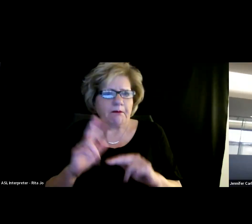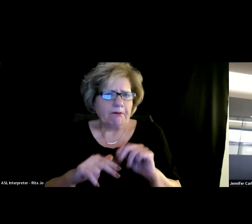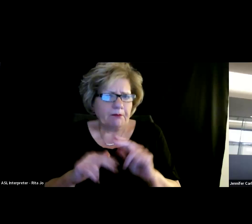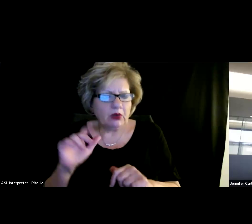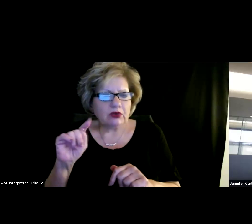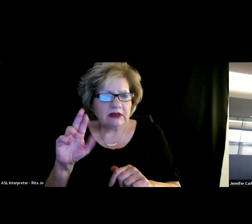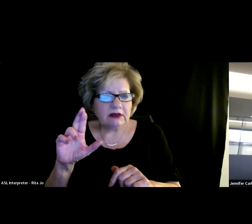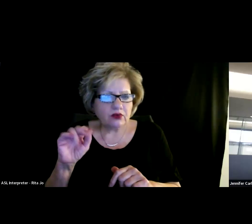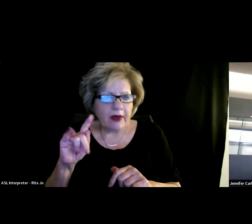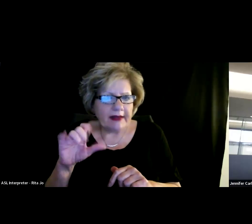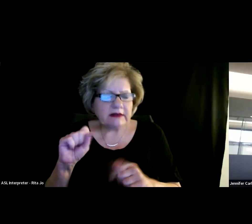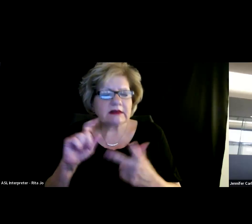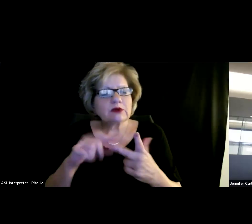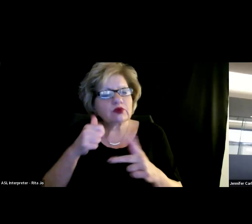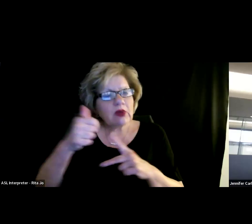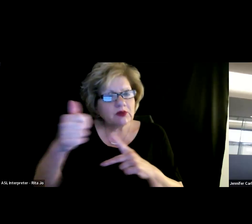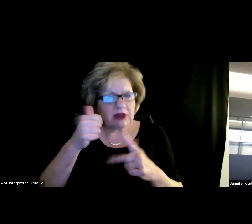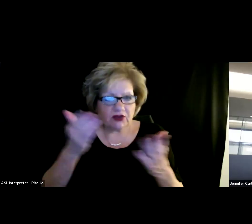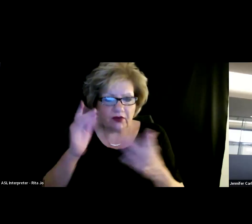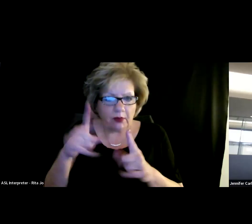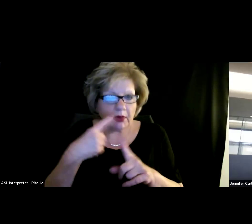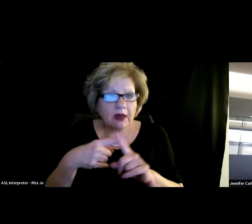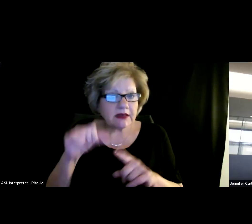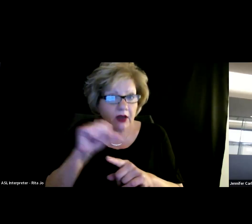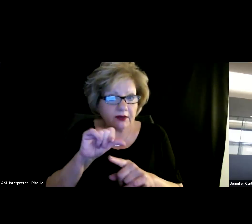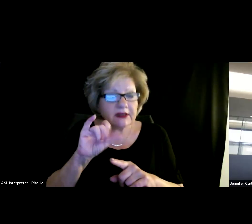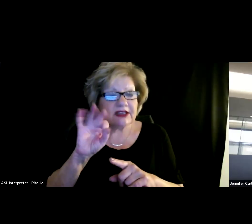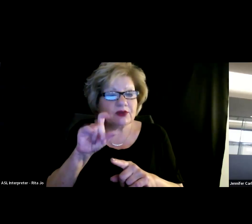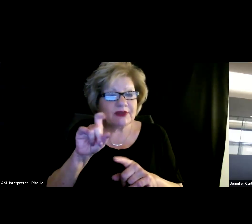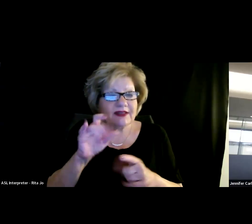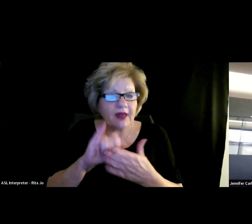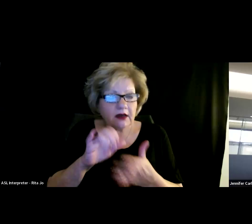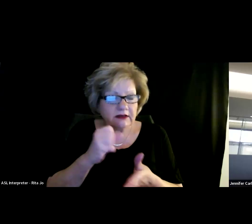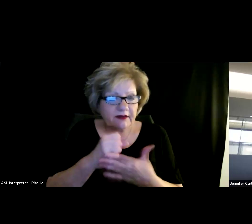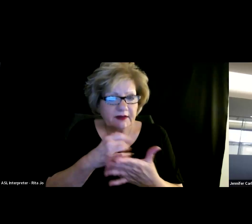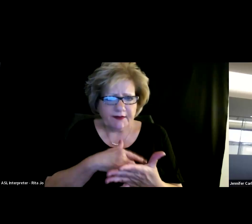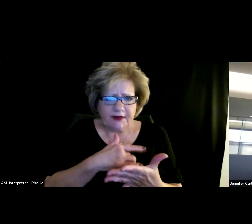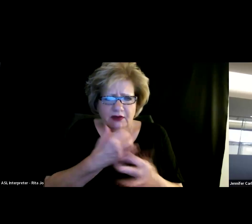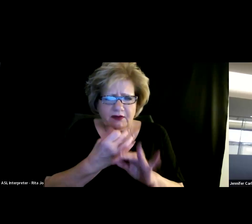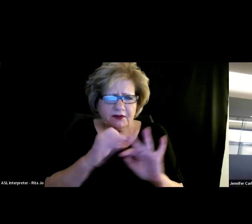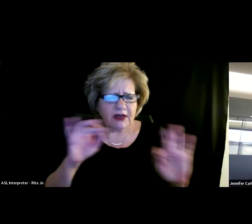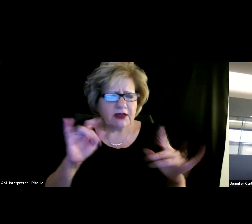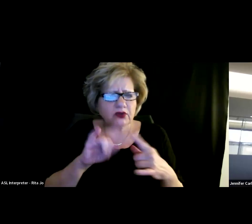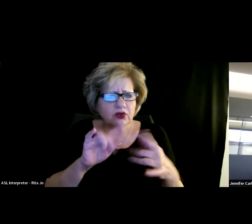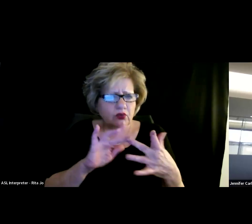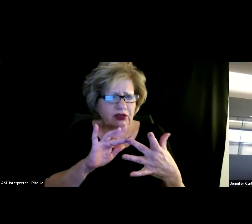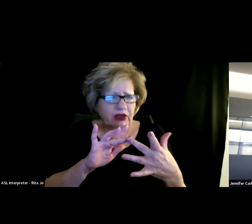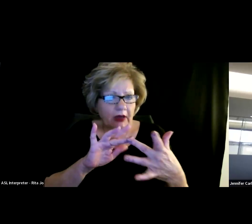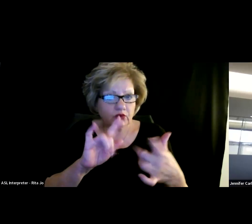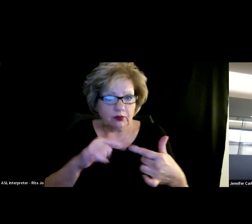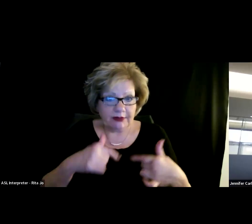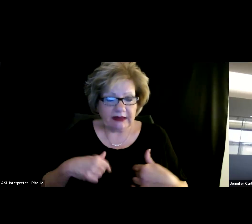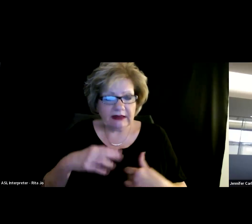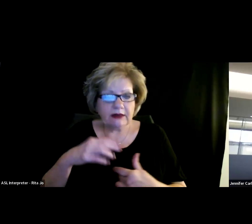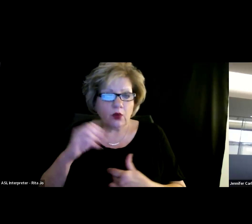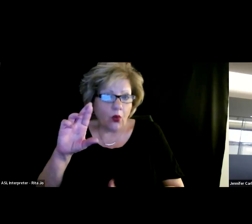transportation services, and others. If you need that assistance, feel free to reach out to either myself or to Scott at ODEP,